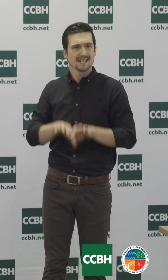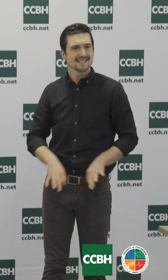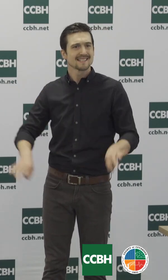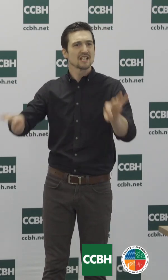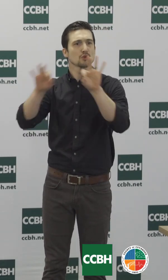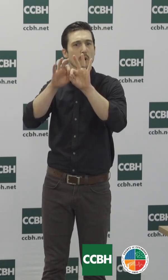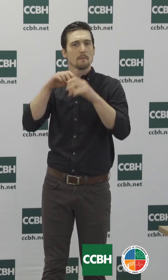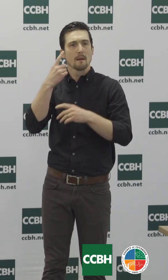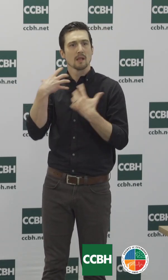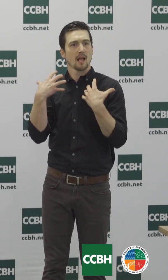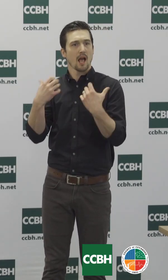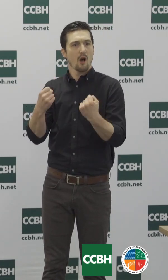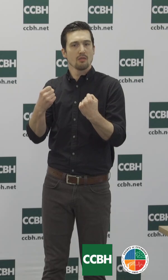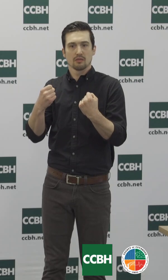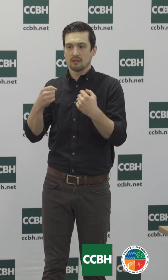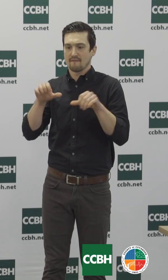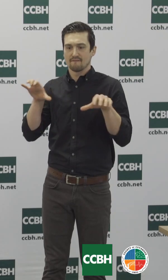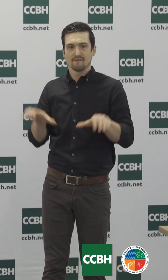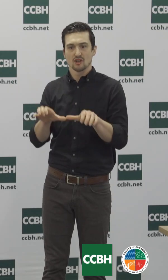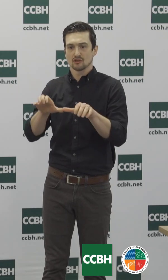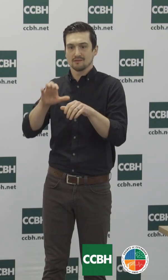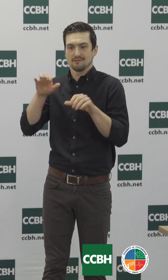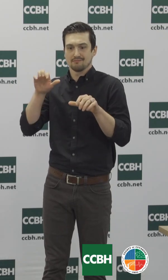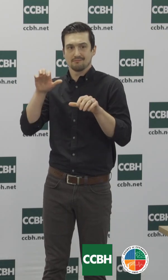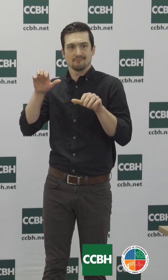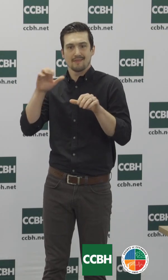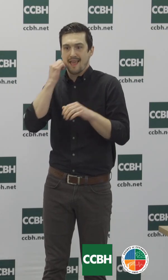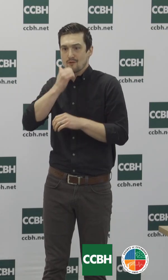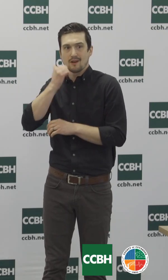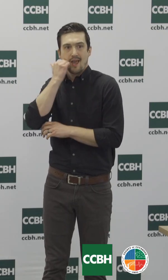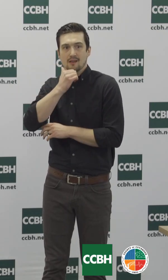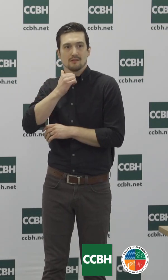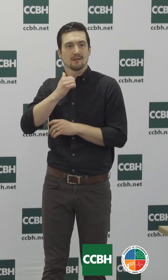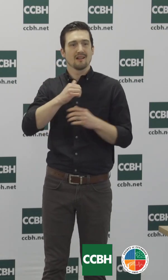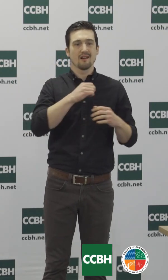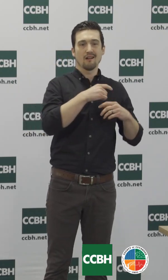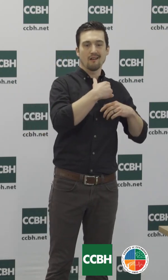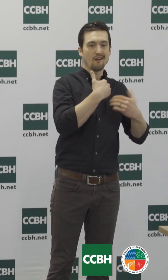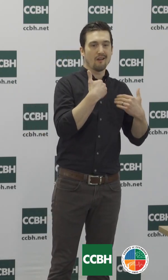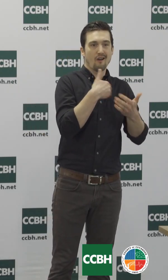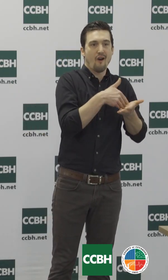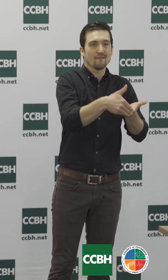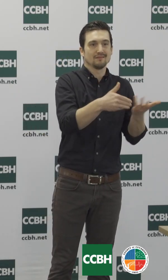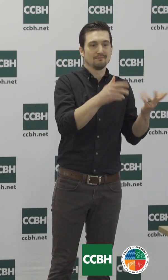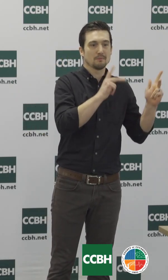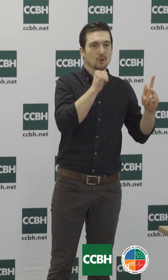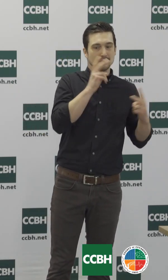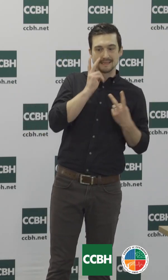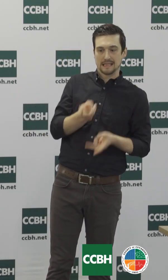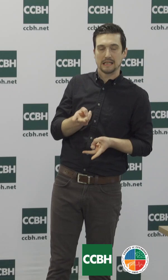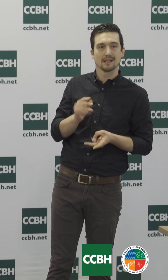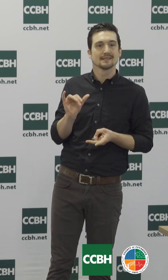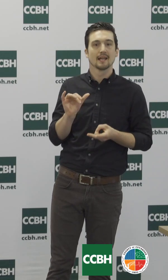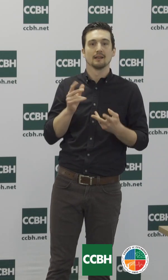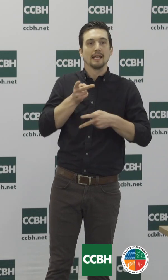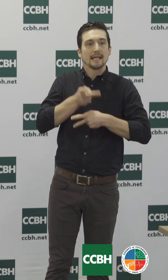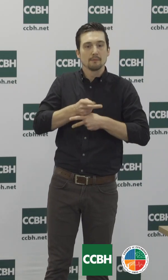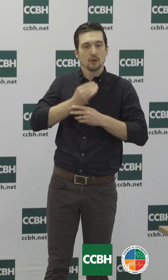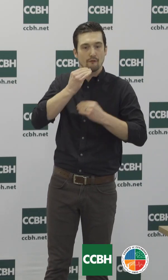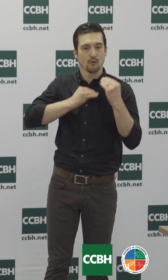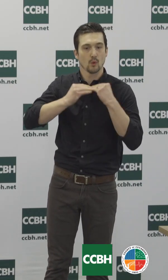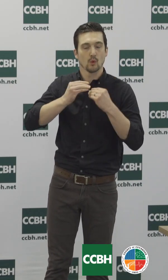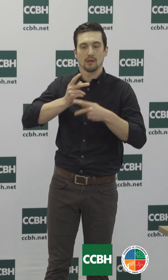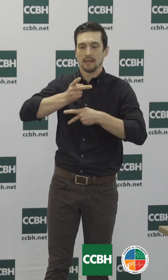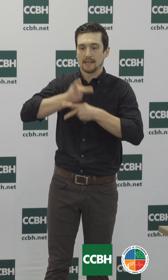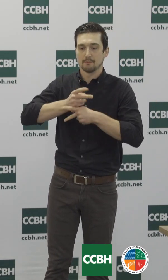that they do every day, which are often invisible to the general public. And those are the things like keeping your food and